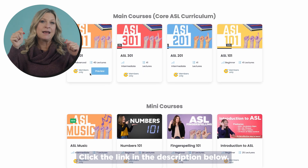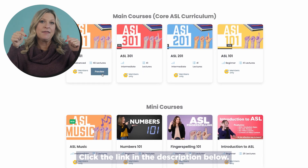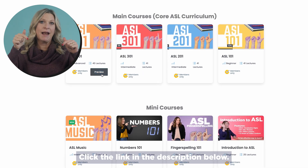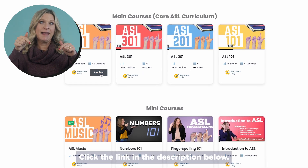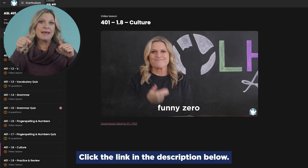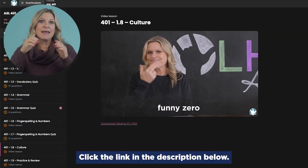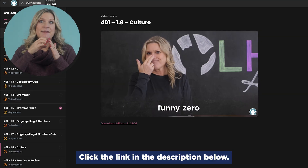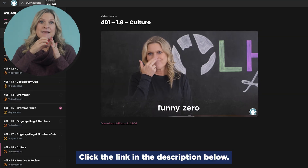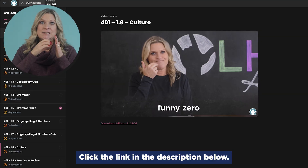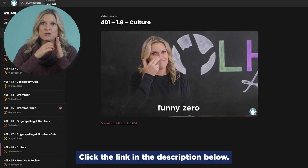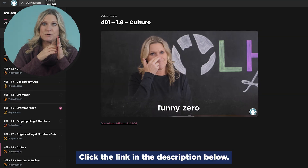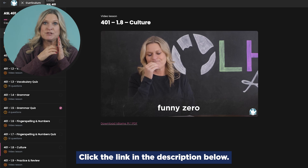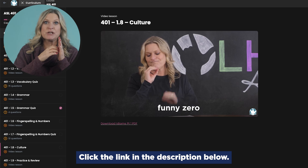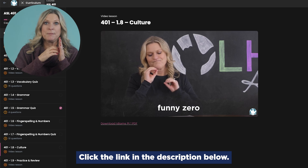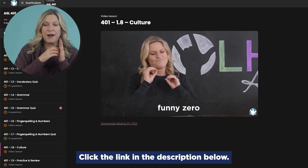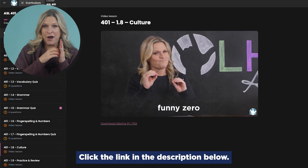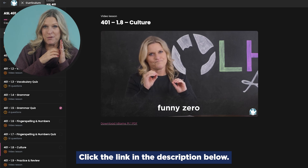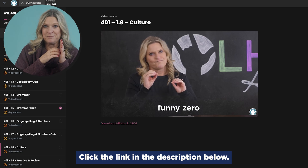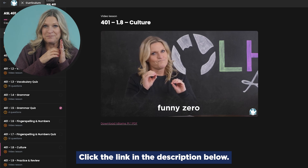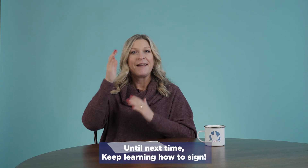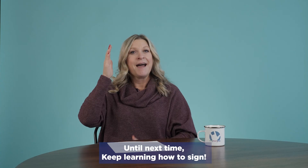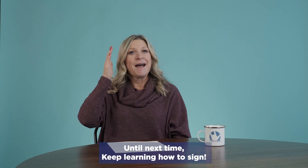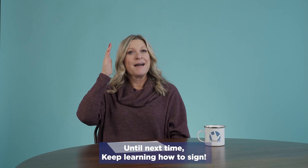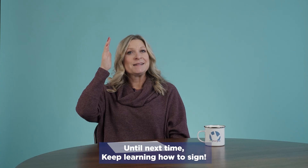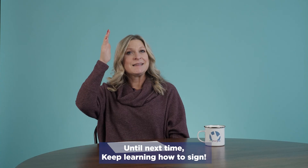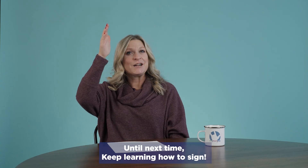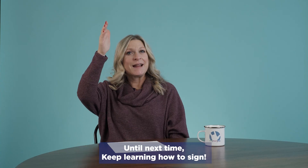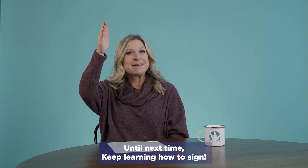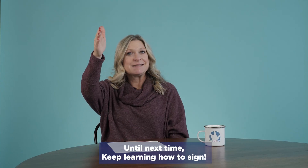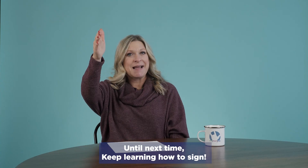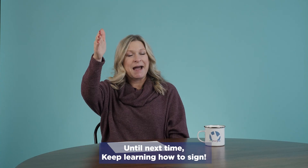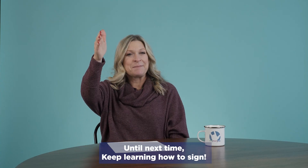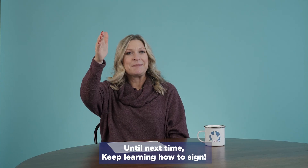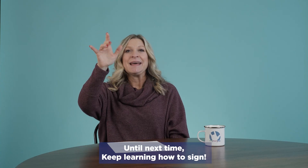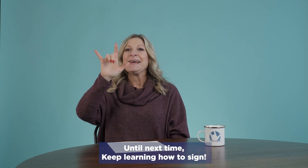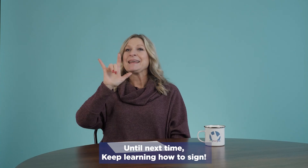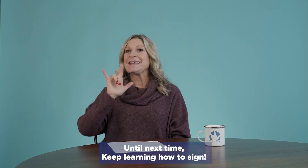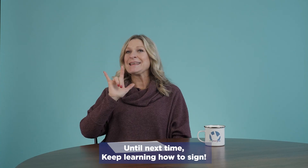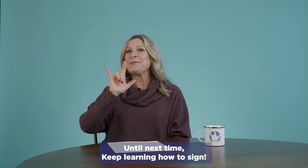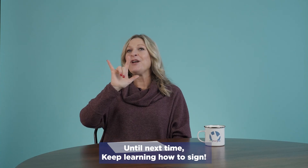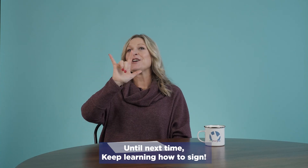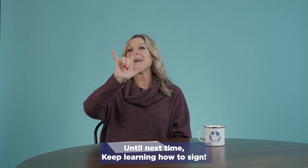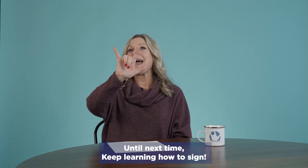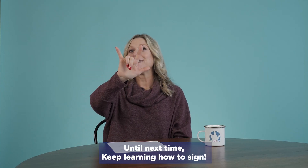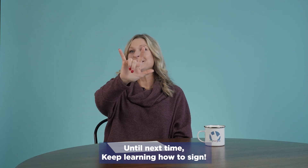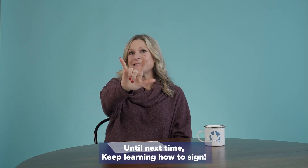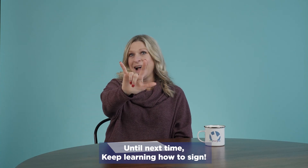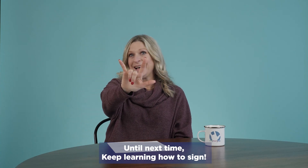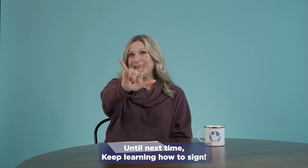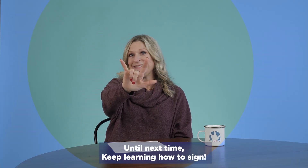the link in the description below. Until next time, keep learning how to sign.